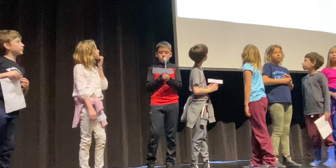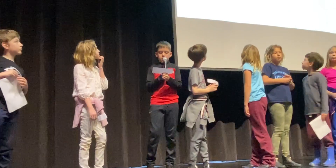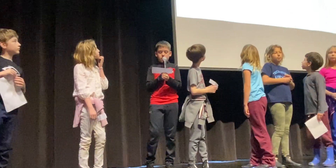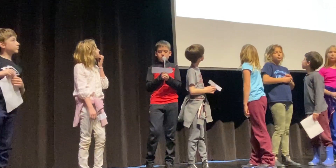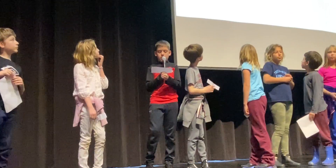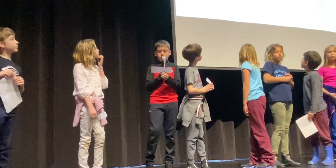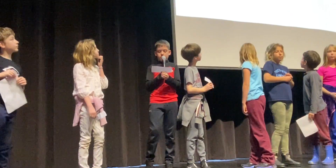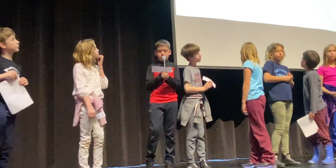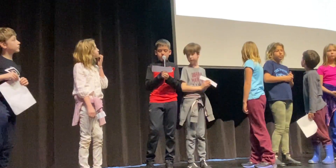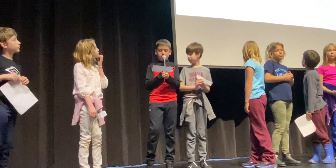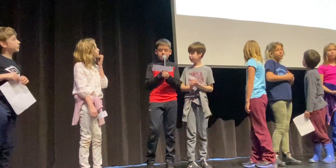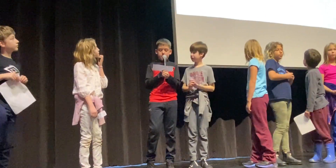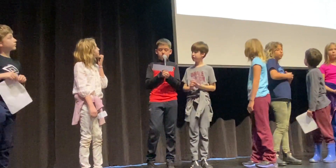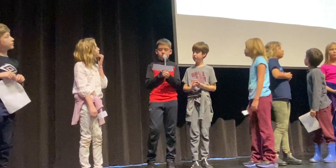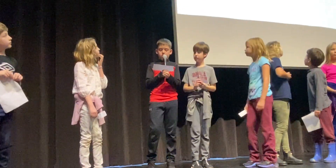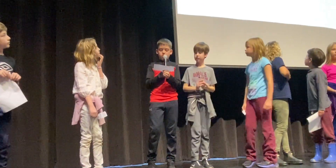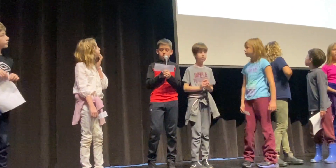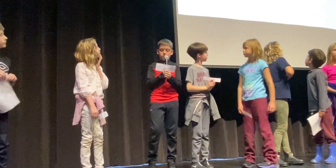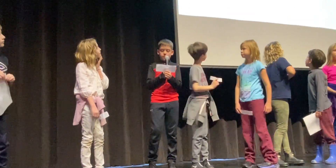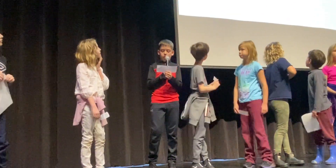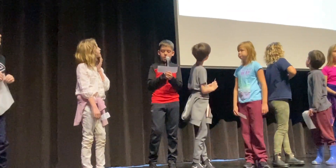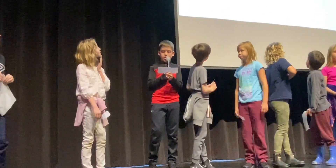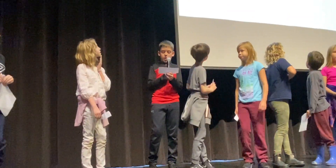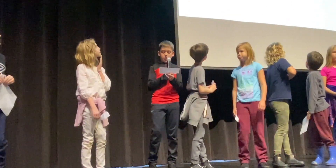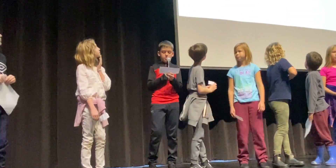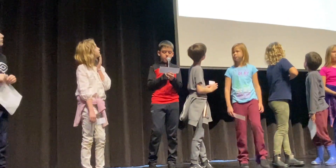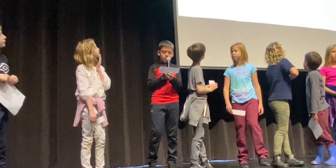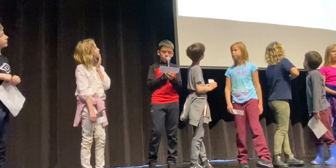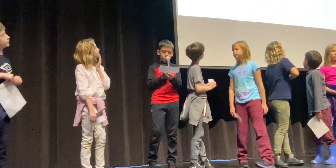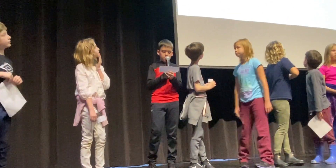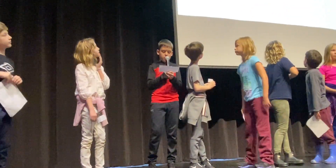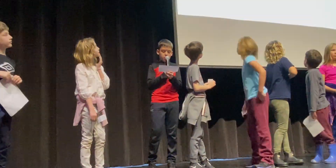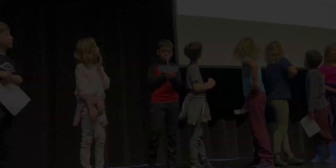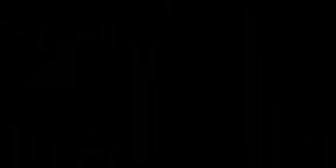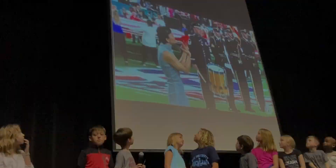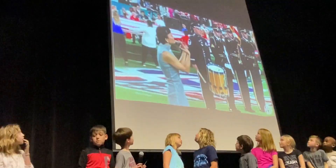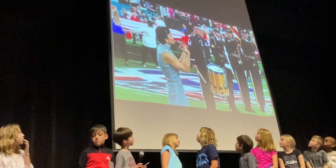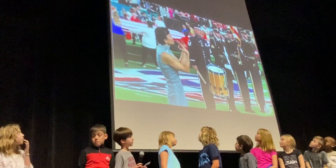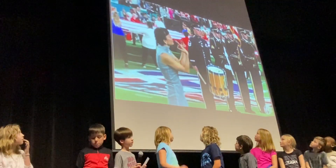This is because deaf people also love watching games like you and me.